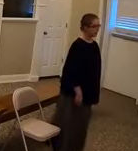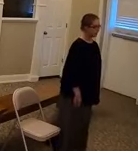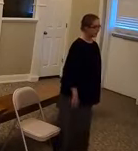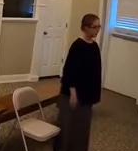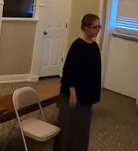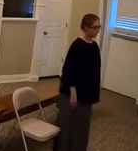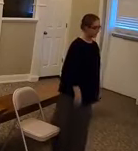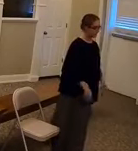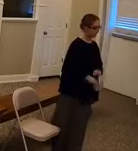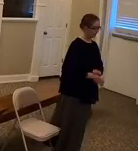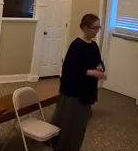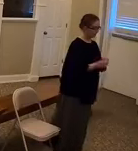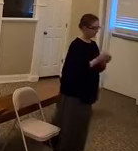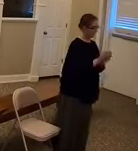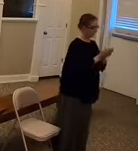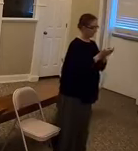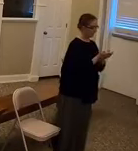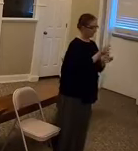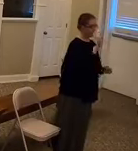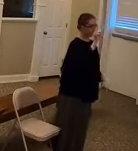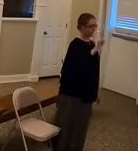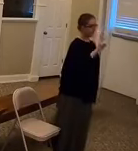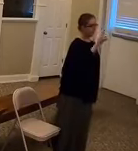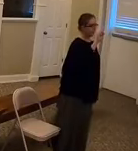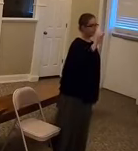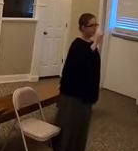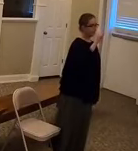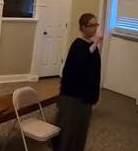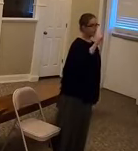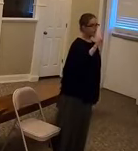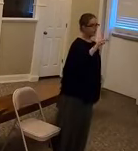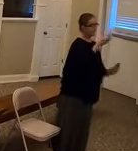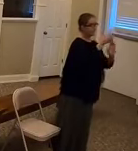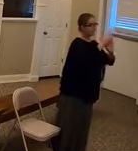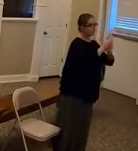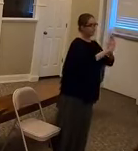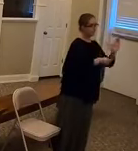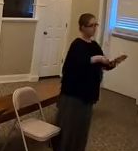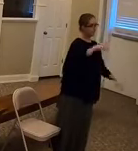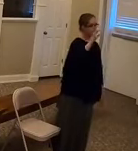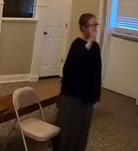Hallelujah. Amen. Turn with me to 2 Samuel chapter 9.